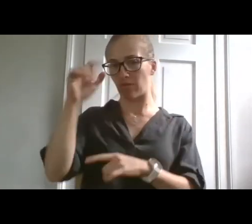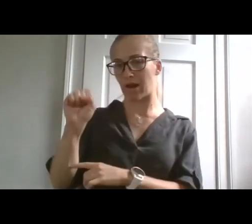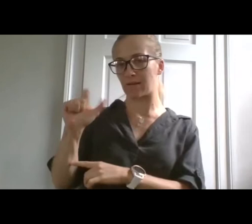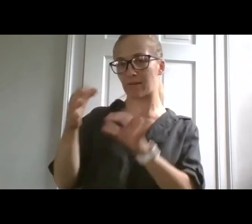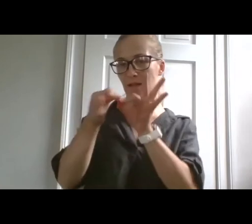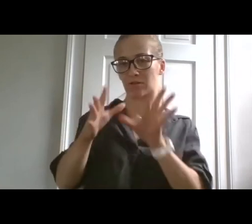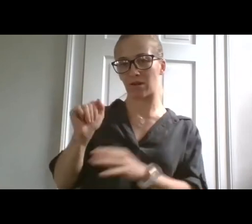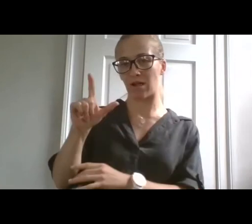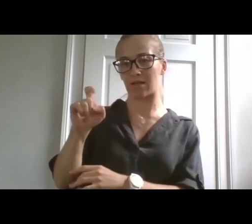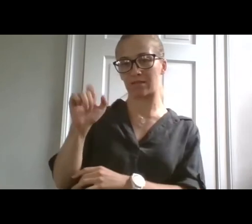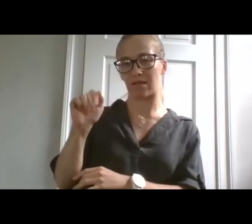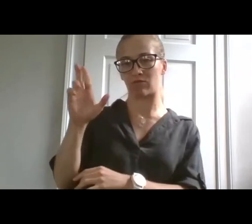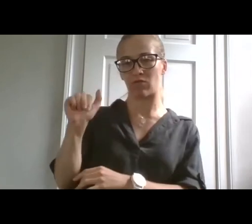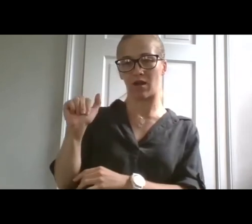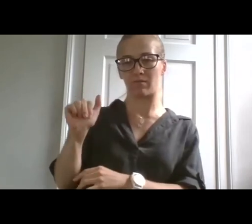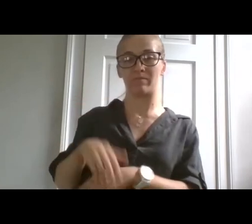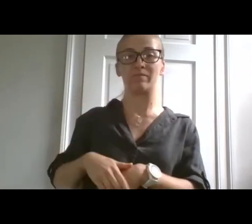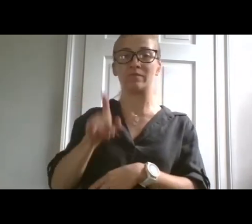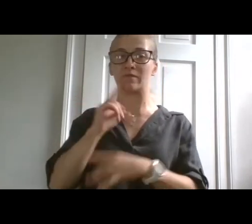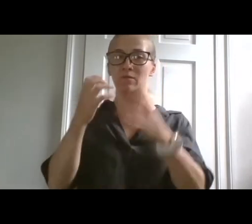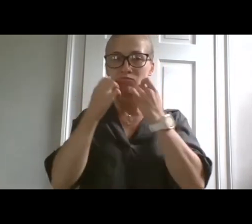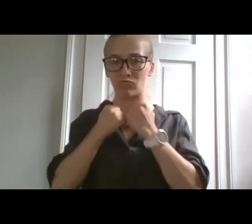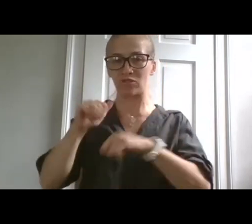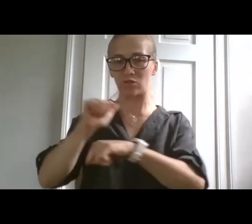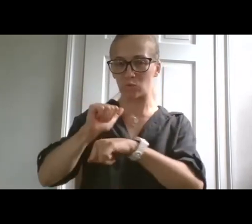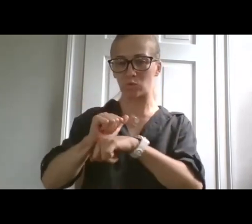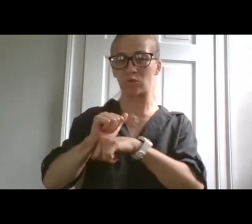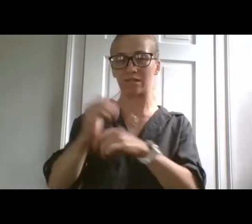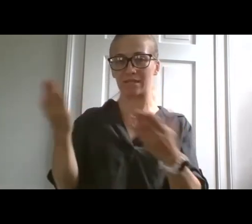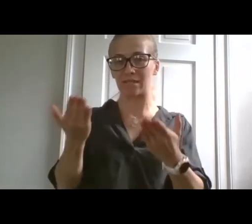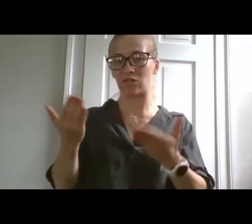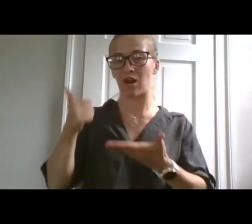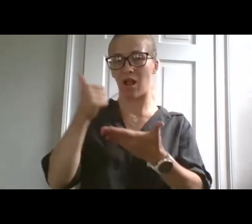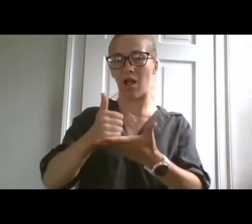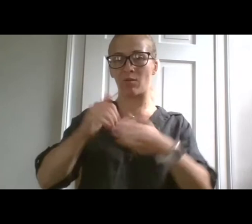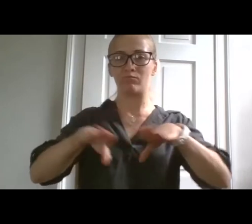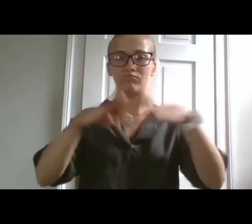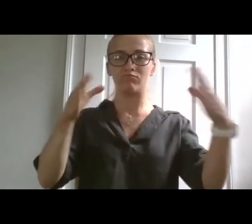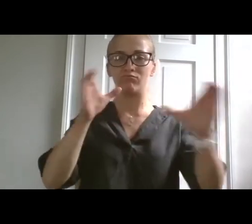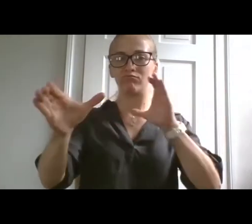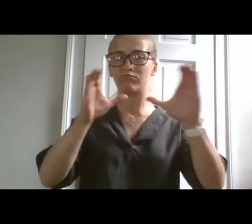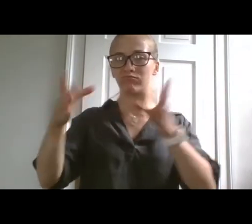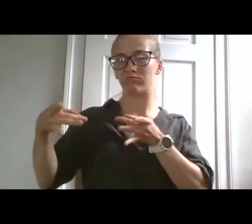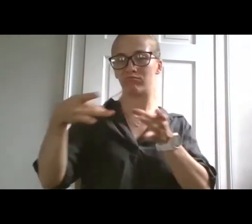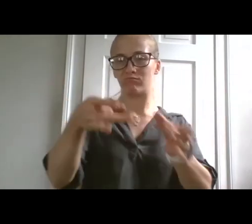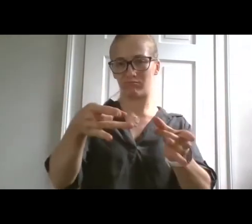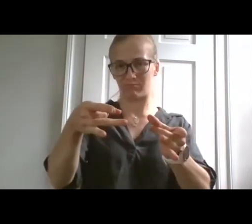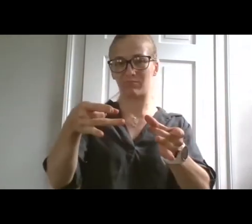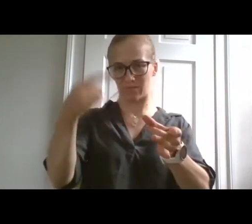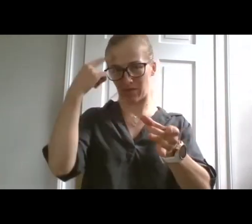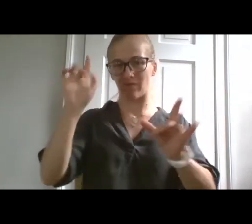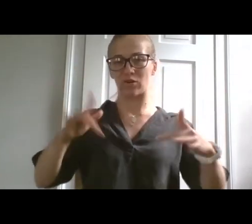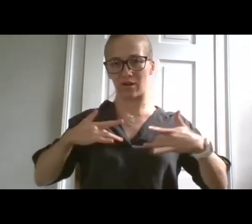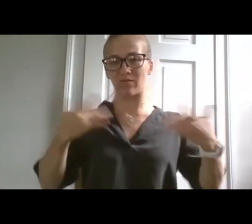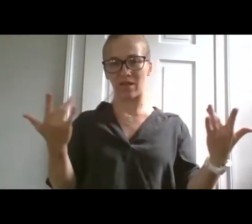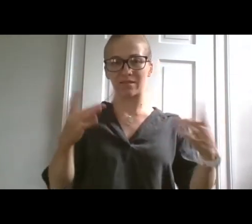interpreter, Alexandra. We very much appreciate your work helping to improve access to our